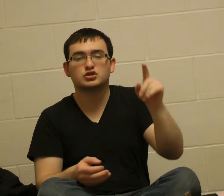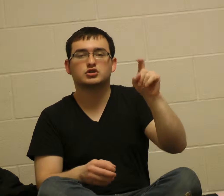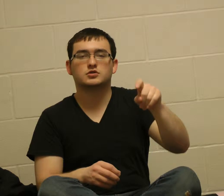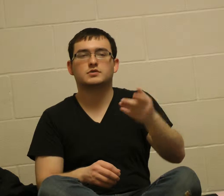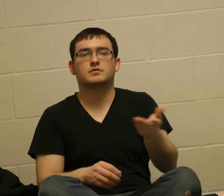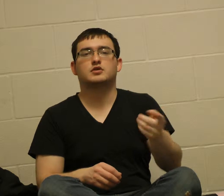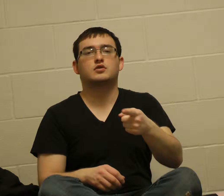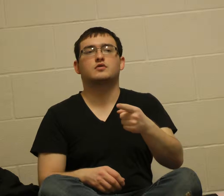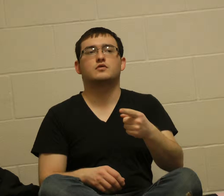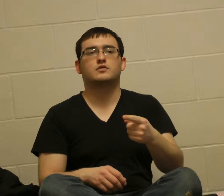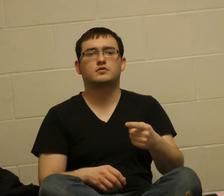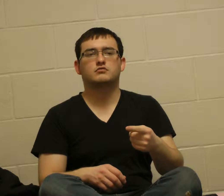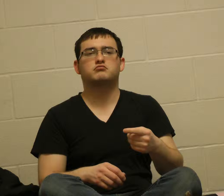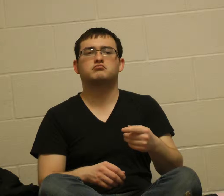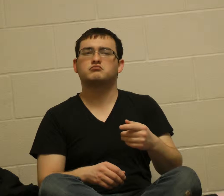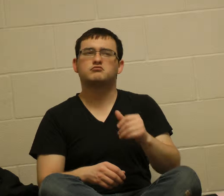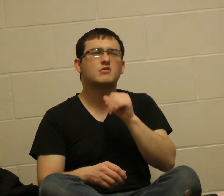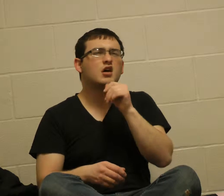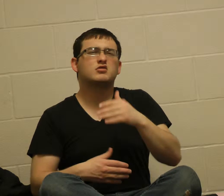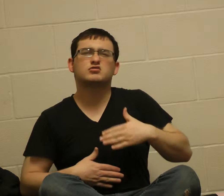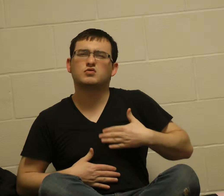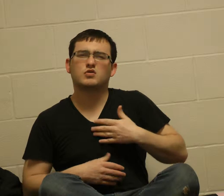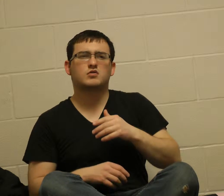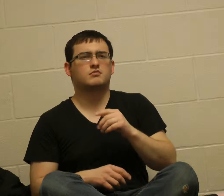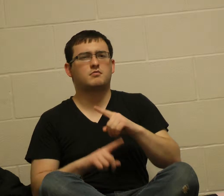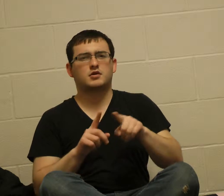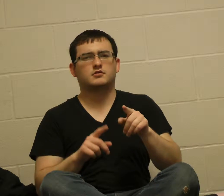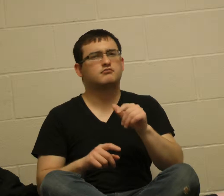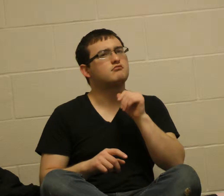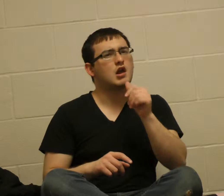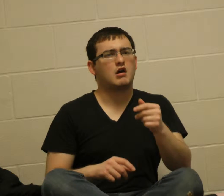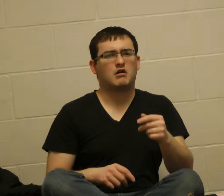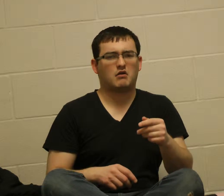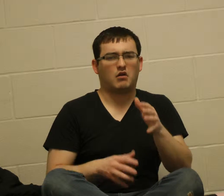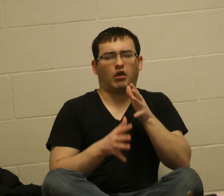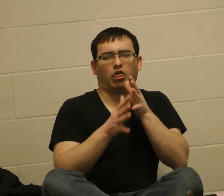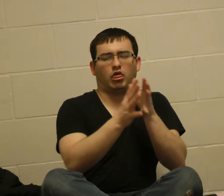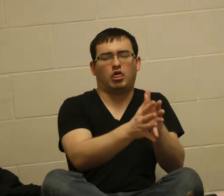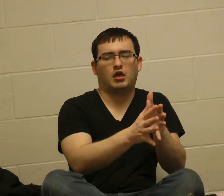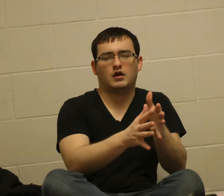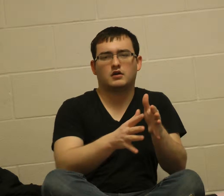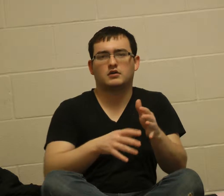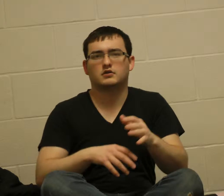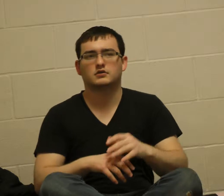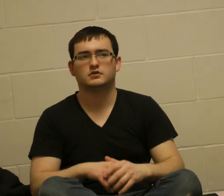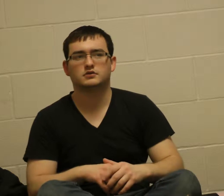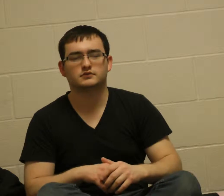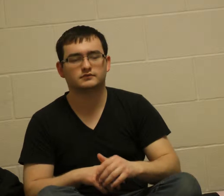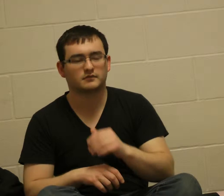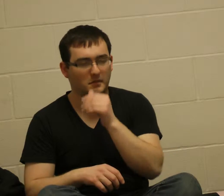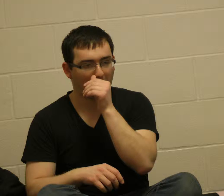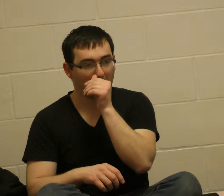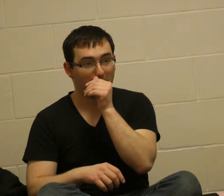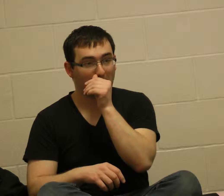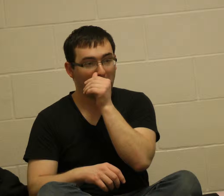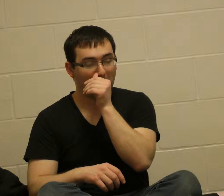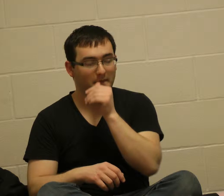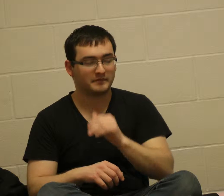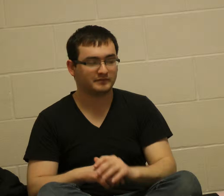In some of the arguments of why learning grammar is important, I think that really the first one is empowering you to have a